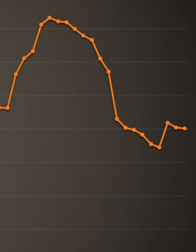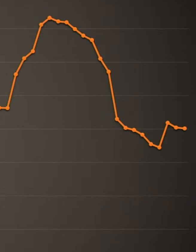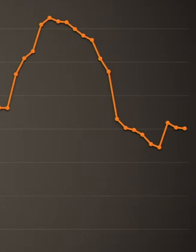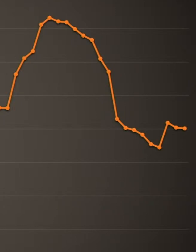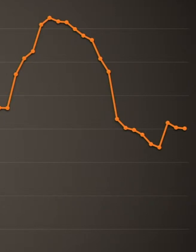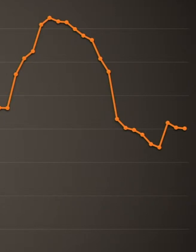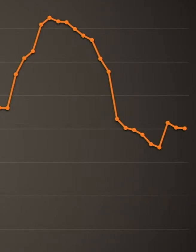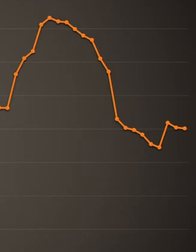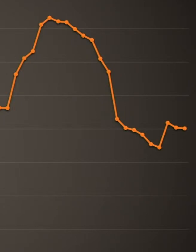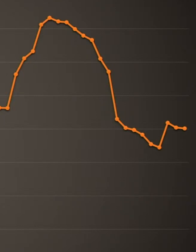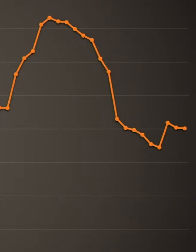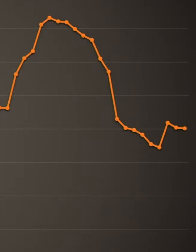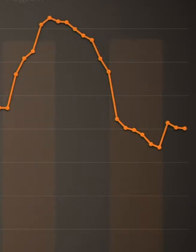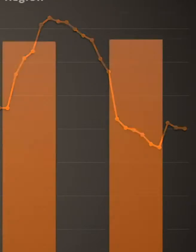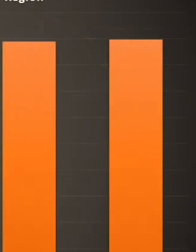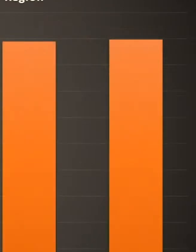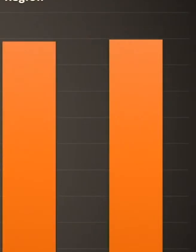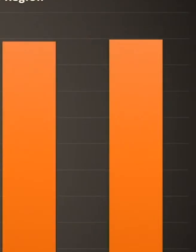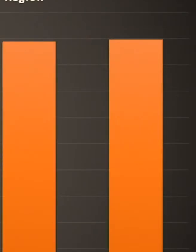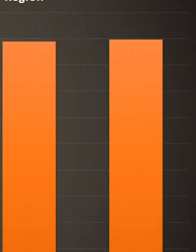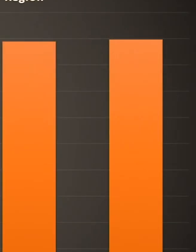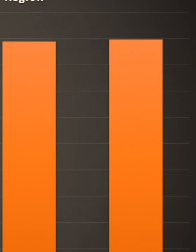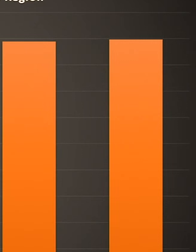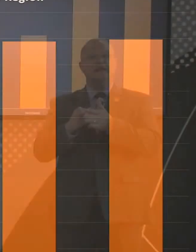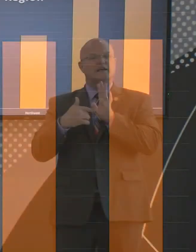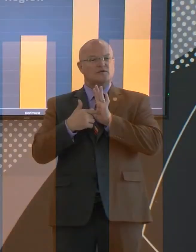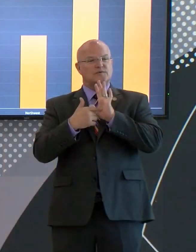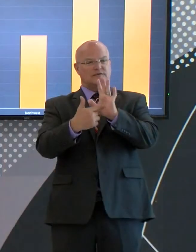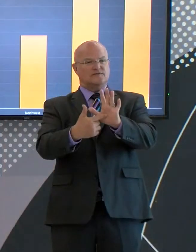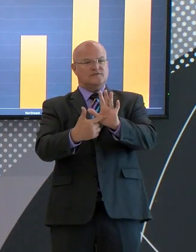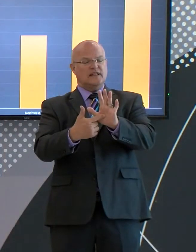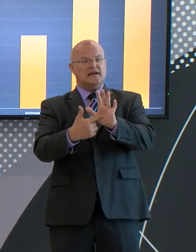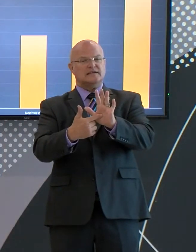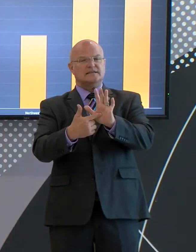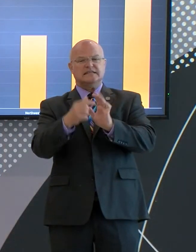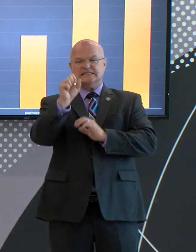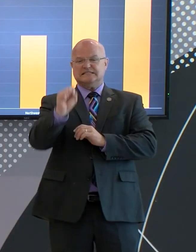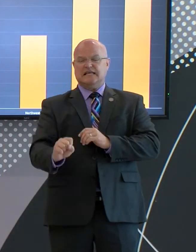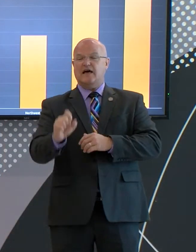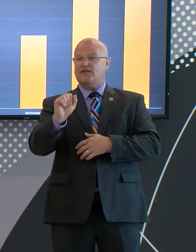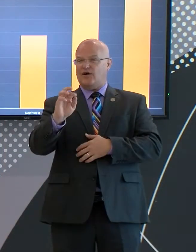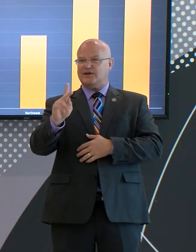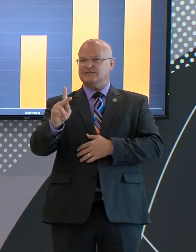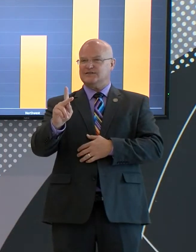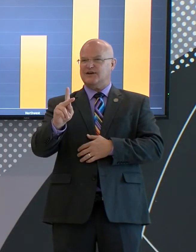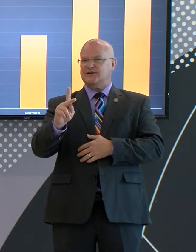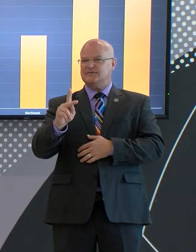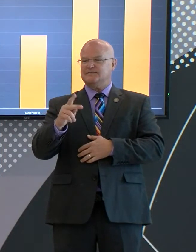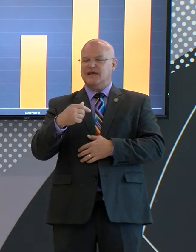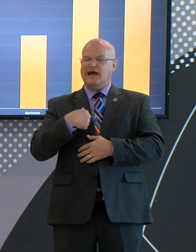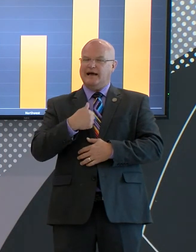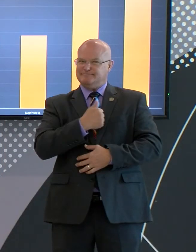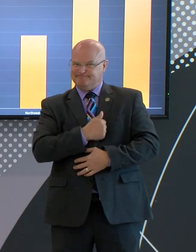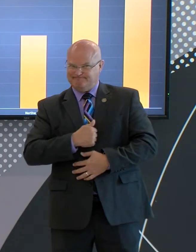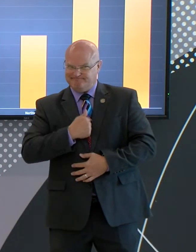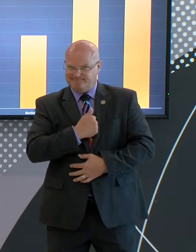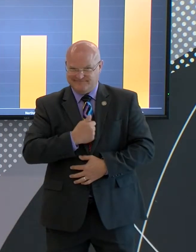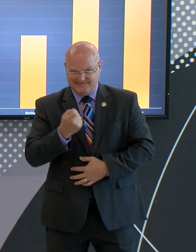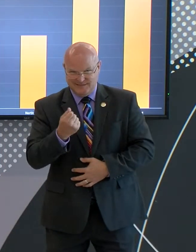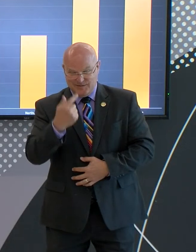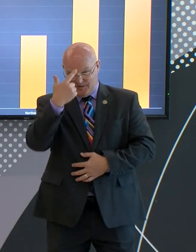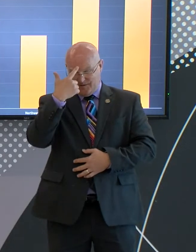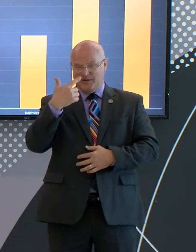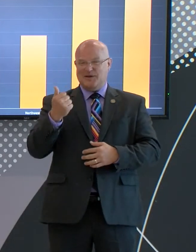And then there's two graphics I want to show you that reflect South Arkansas, and I got to apologize to you a little